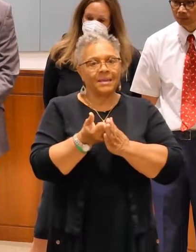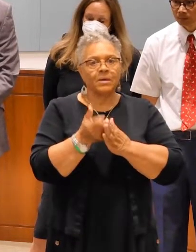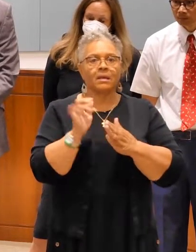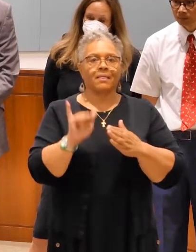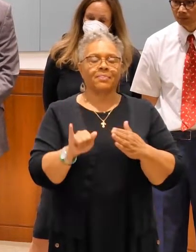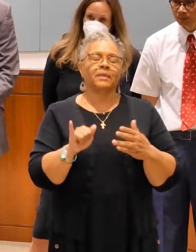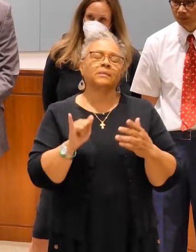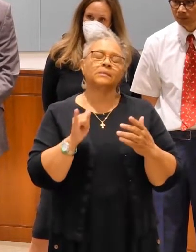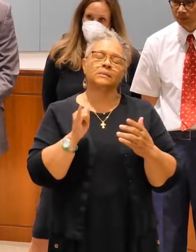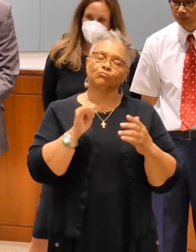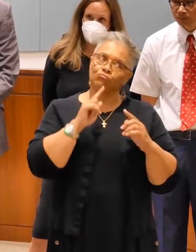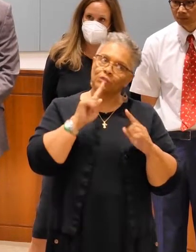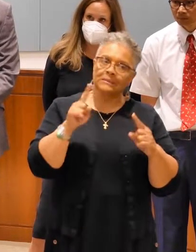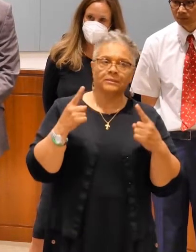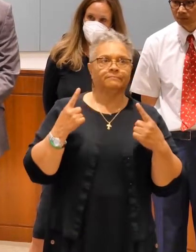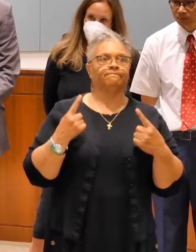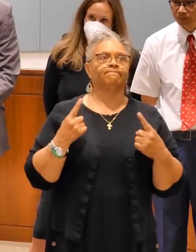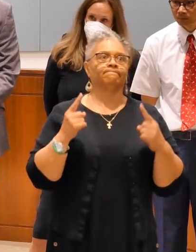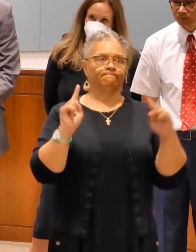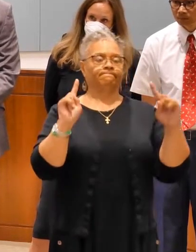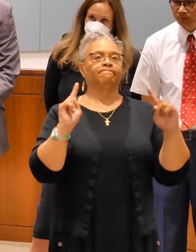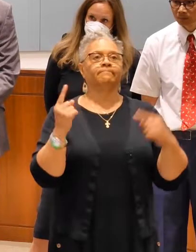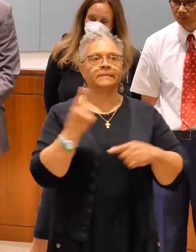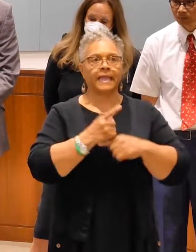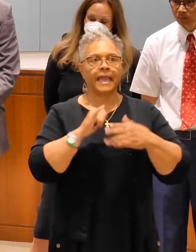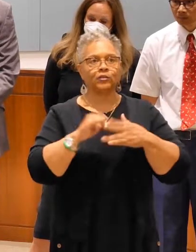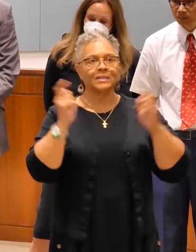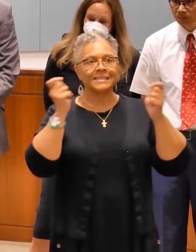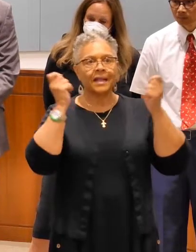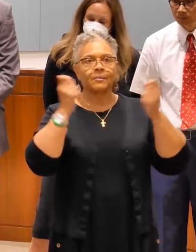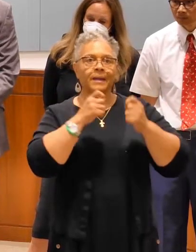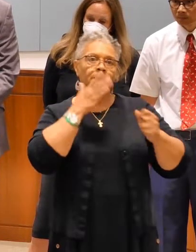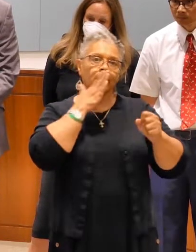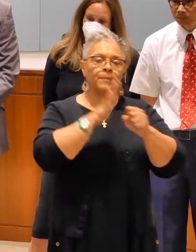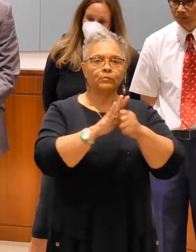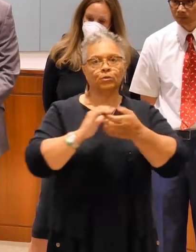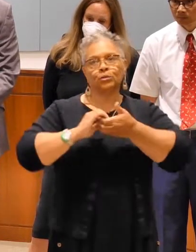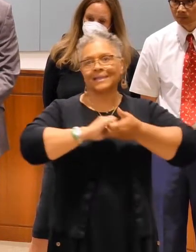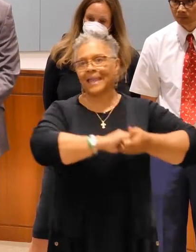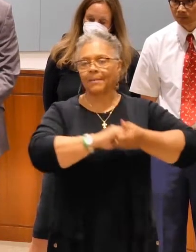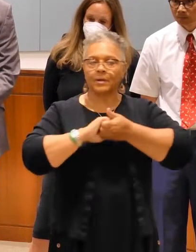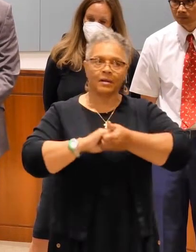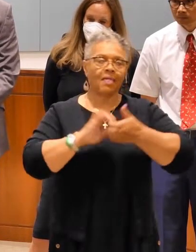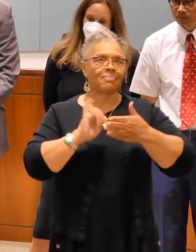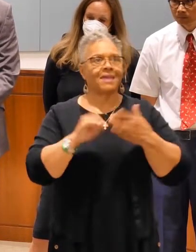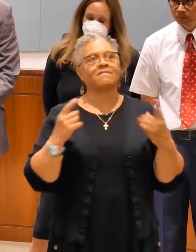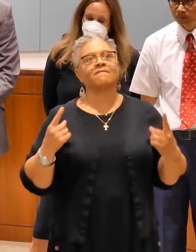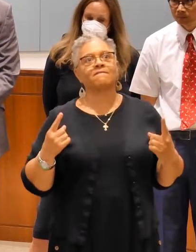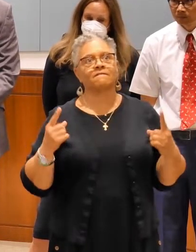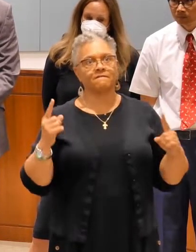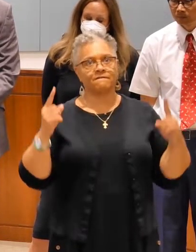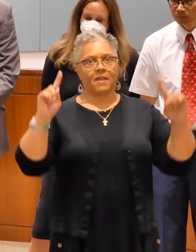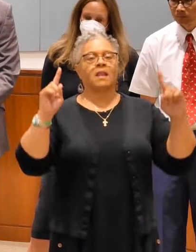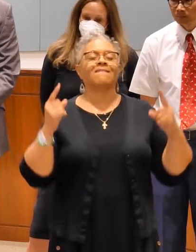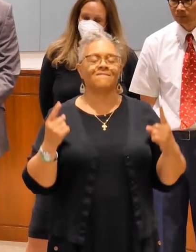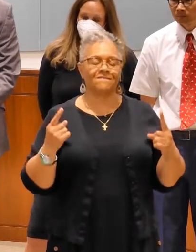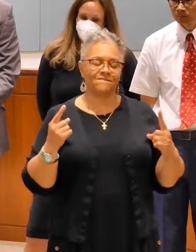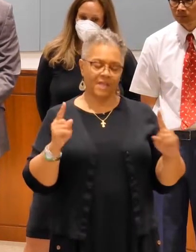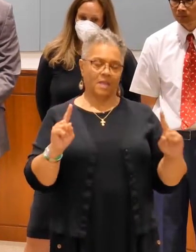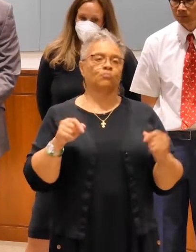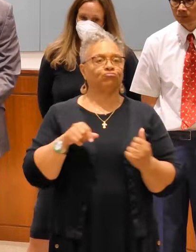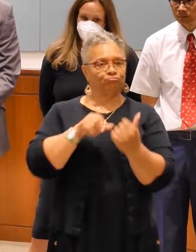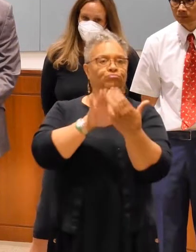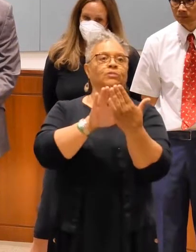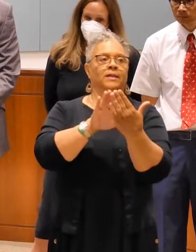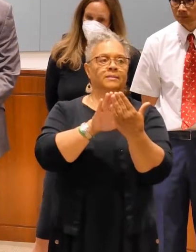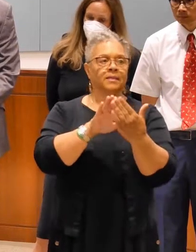truly momentous day, as we can celebrate our commitment to the collaboration that has finally addressed this deficit,